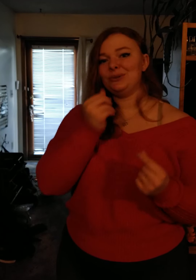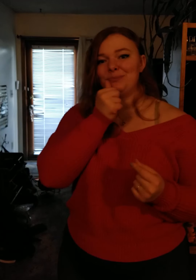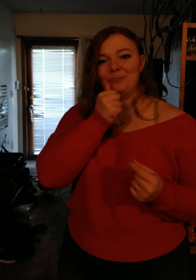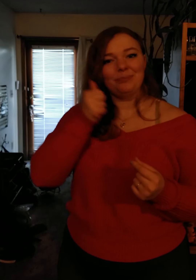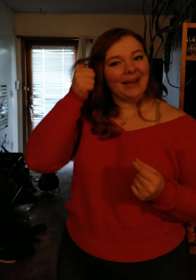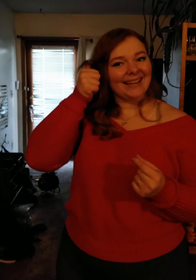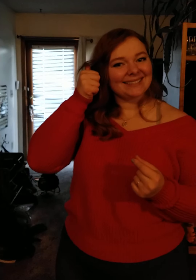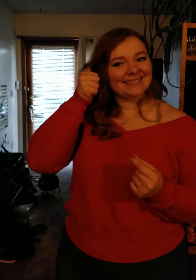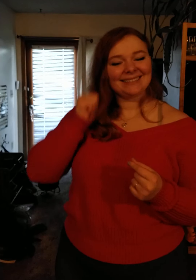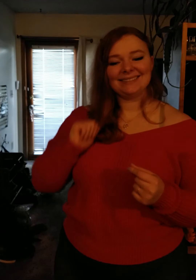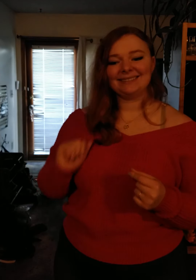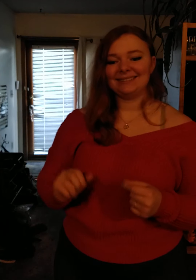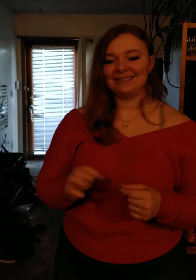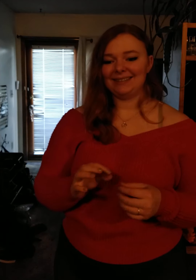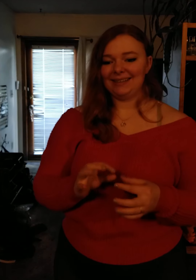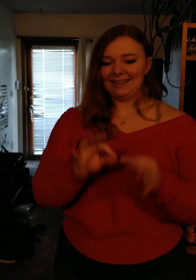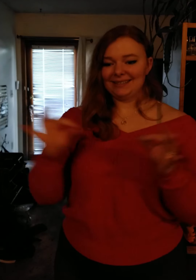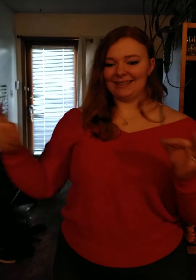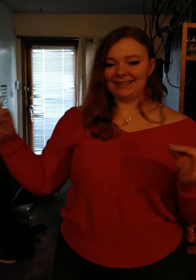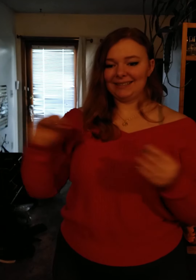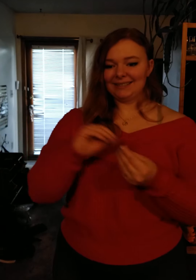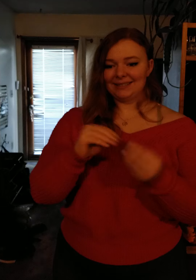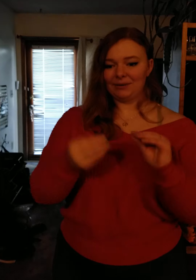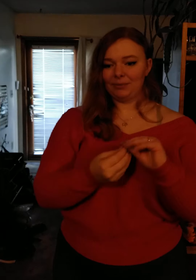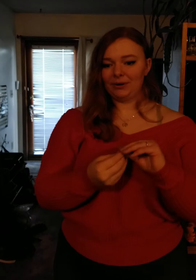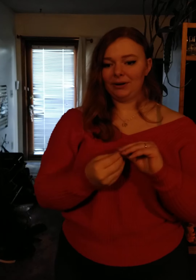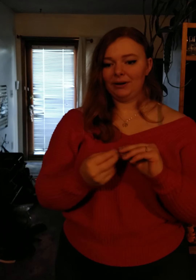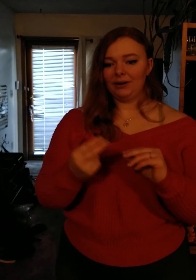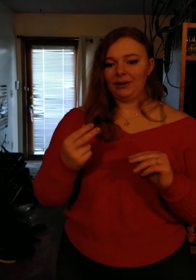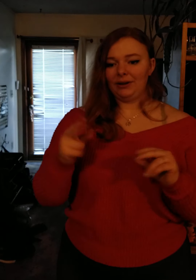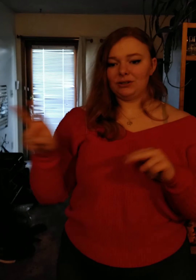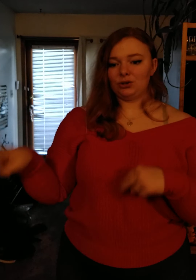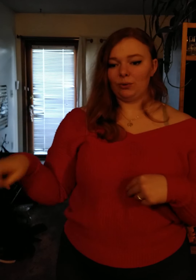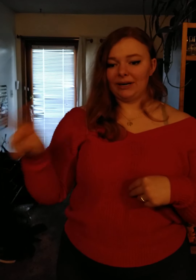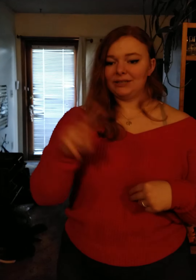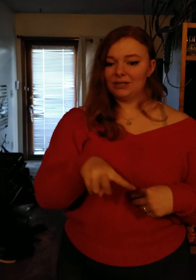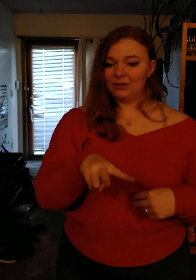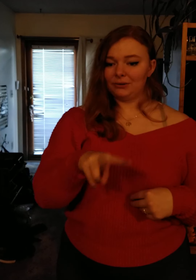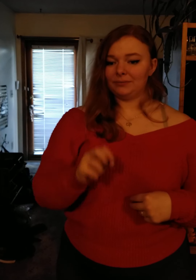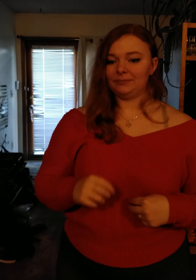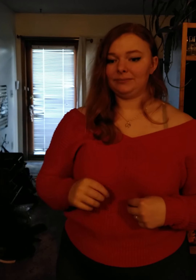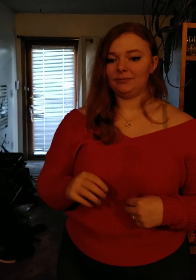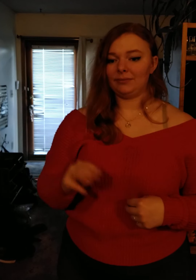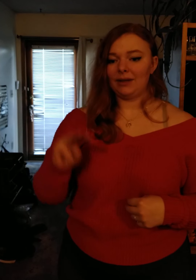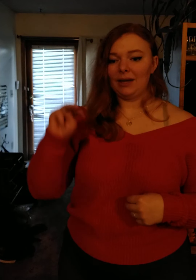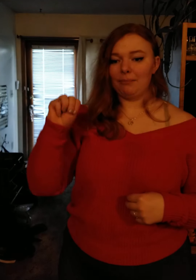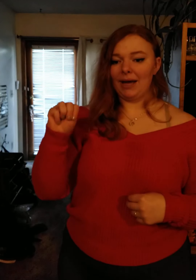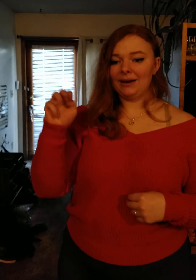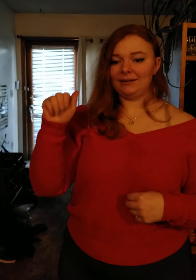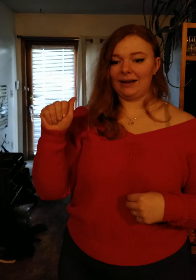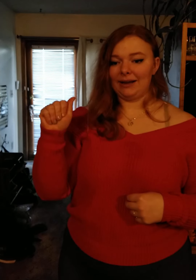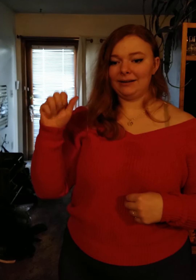best. Sentence number 22. Madeline,